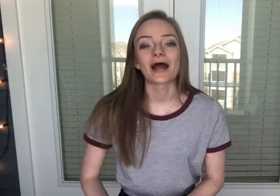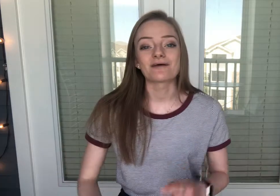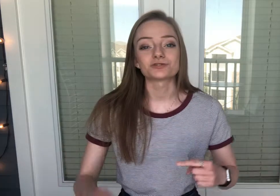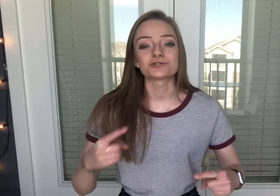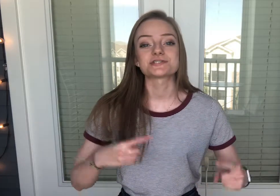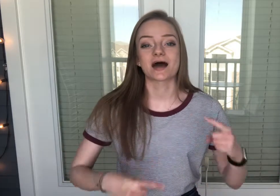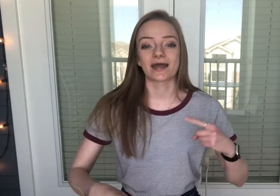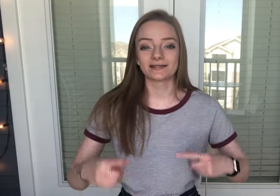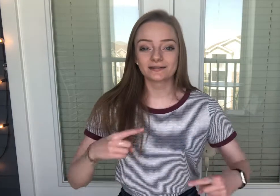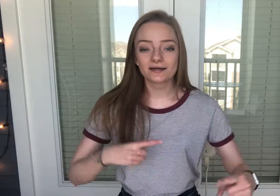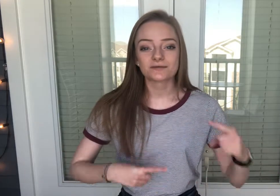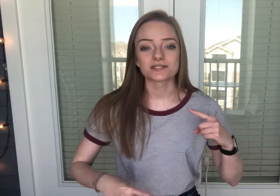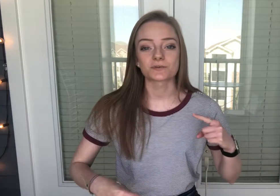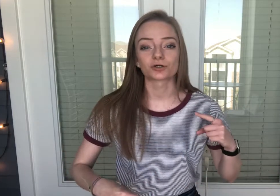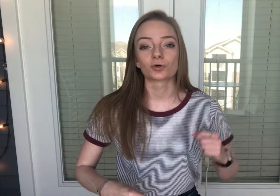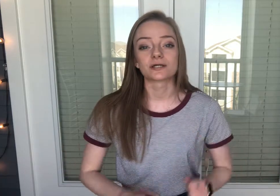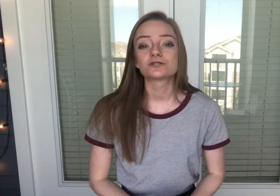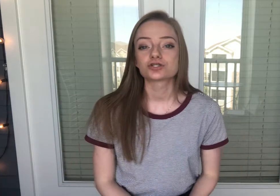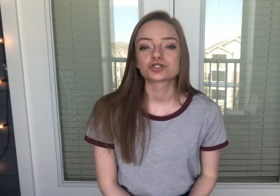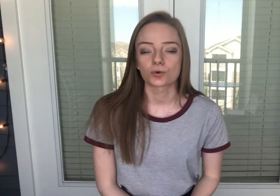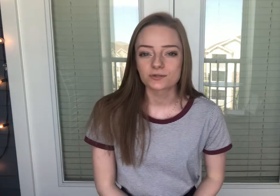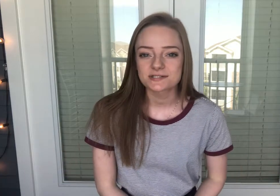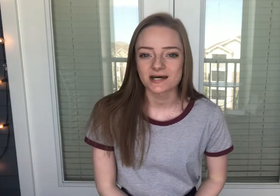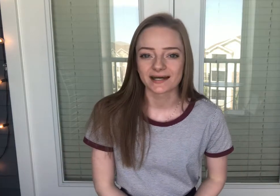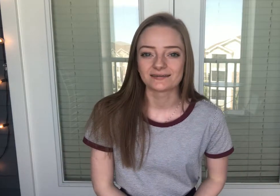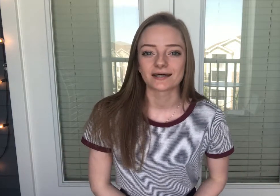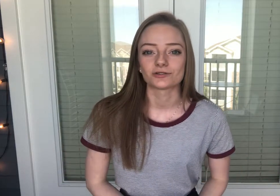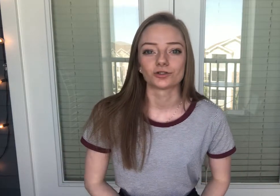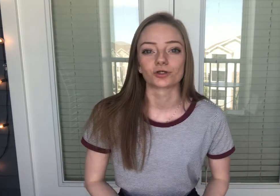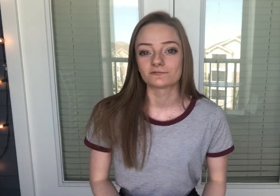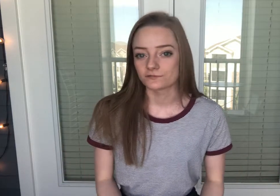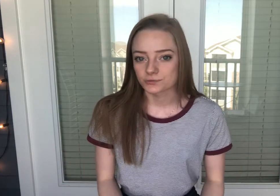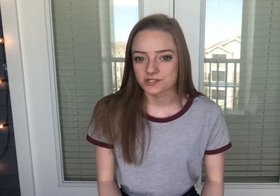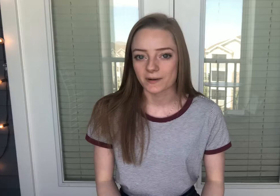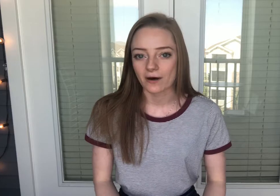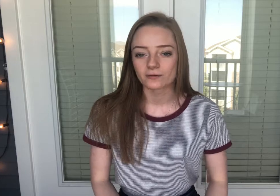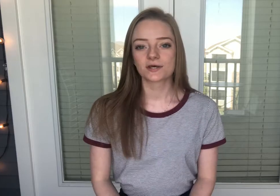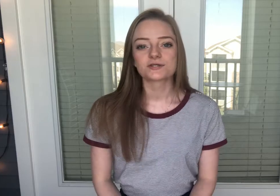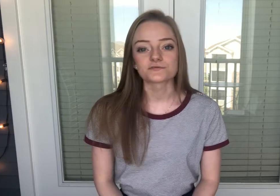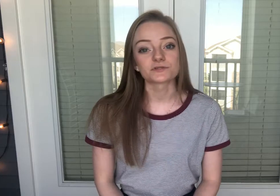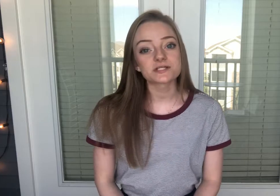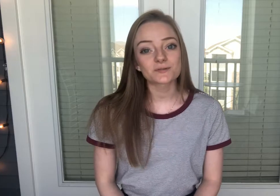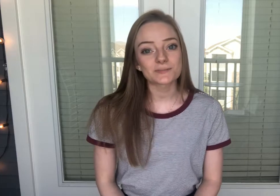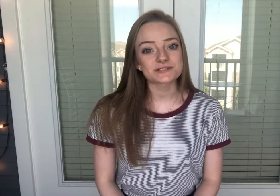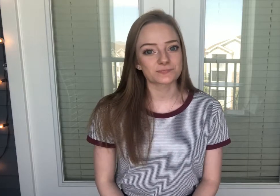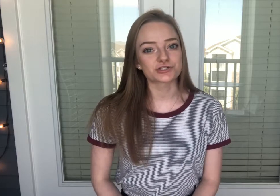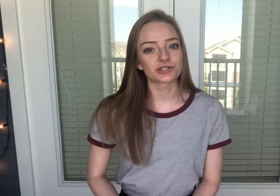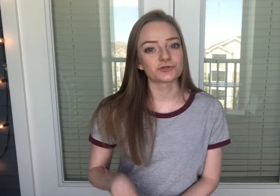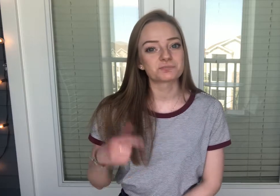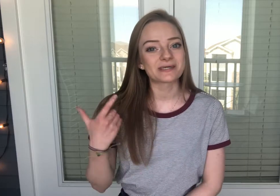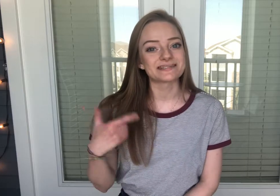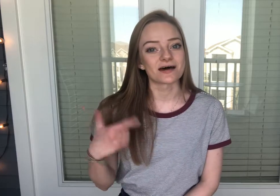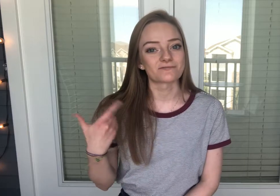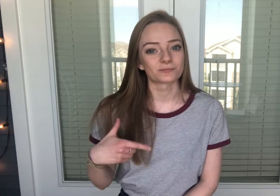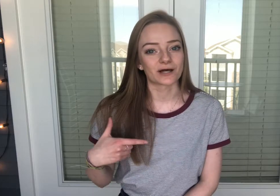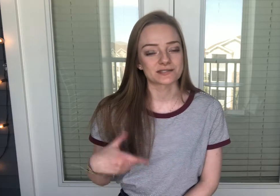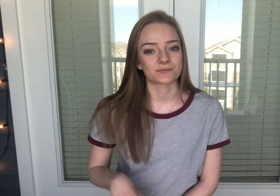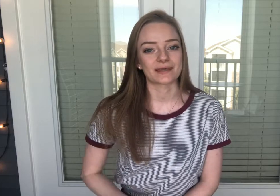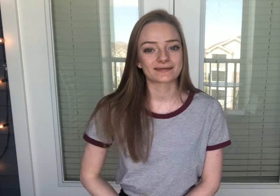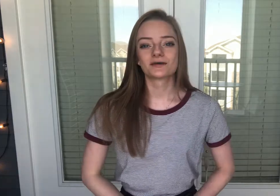after sign, that's where you're going to show the sign that you're confused about. So for this purpose, I'm just going to use pizza from last week. So